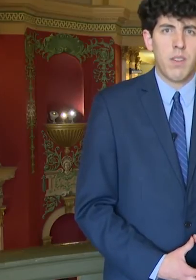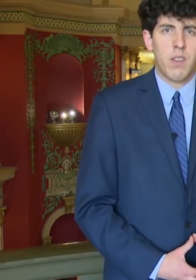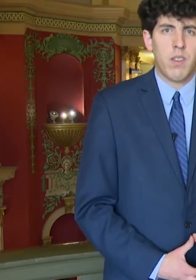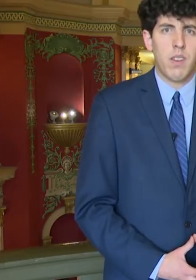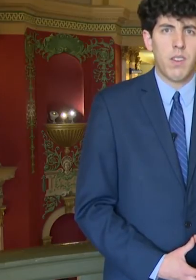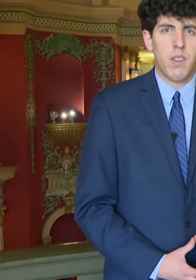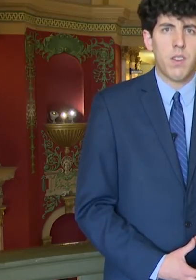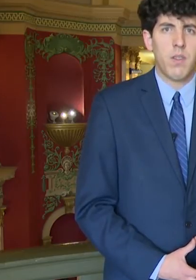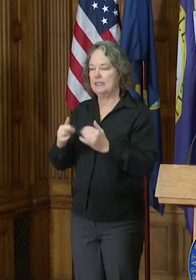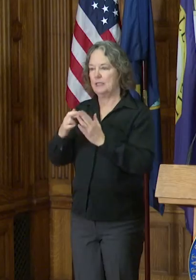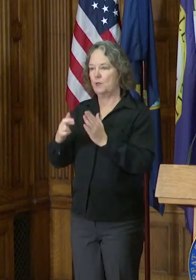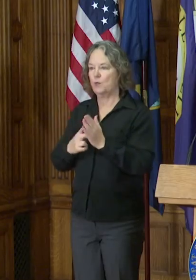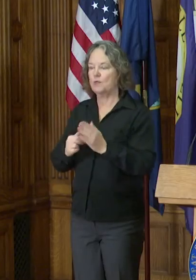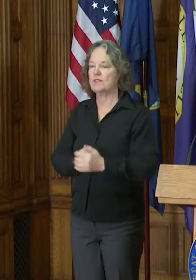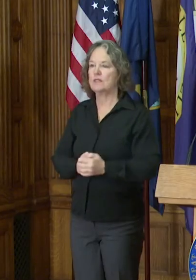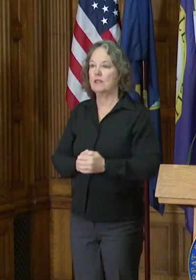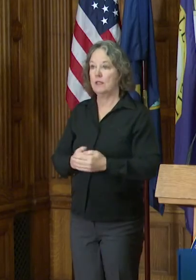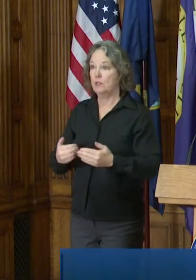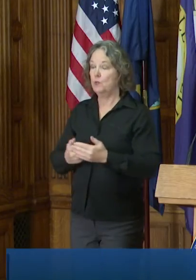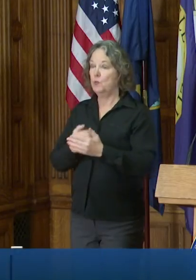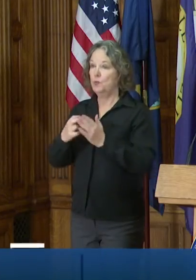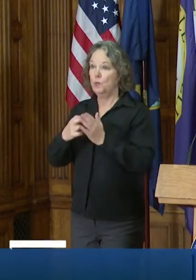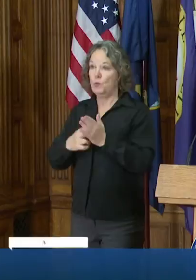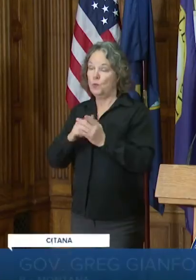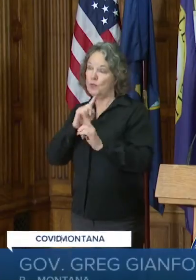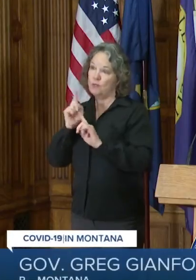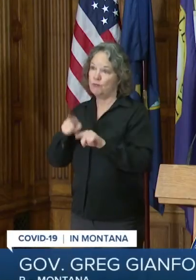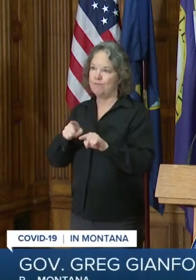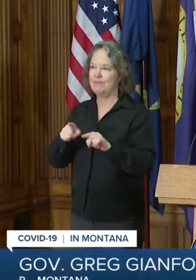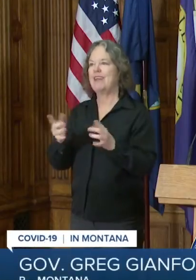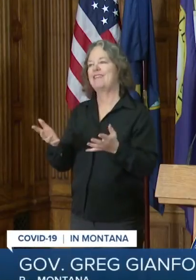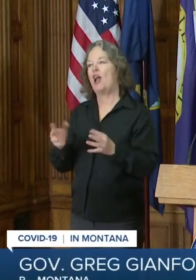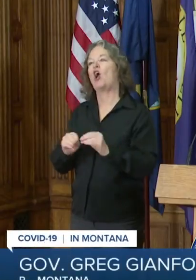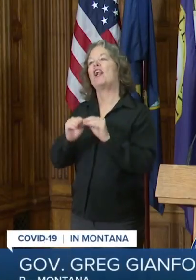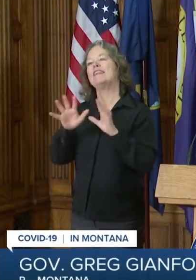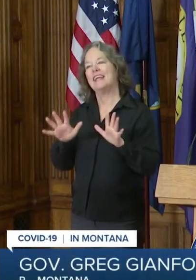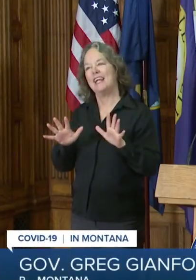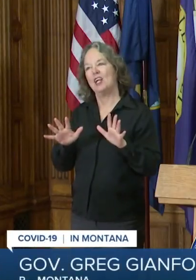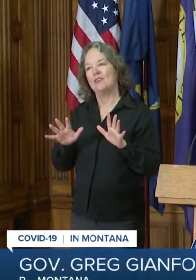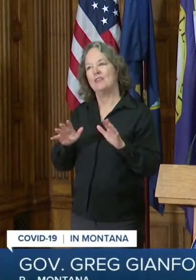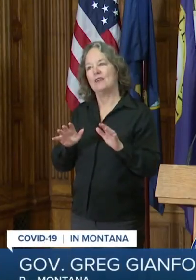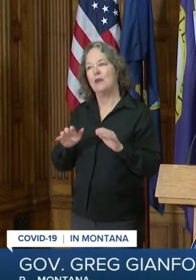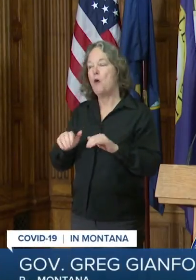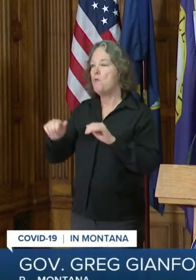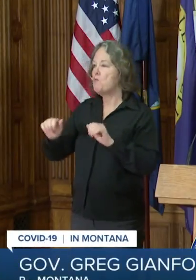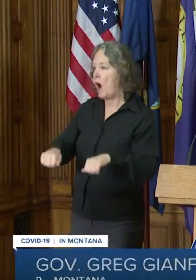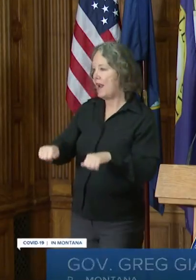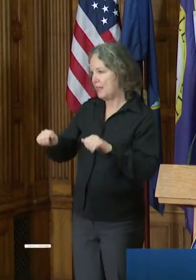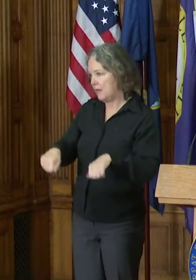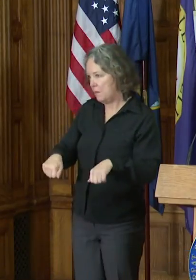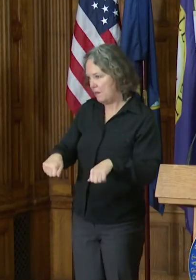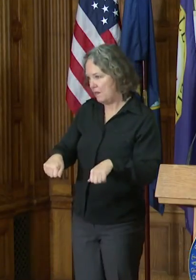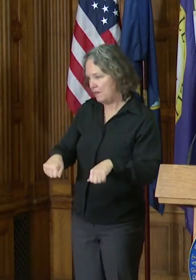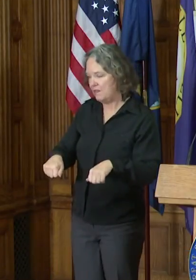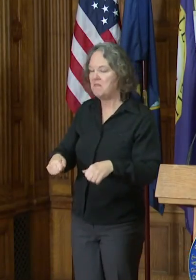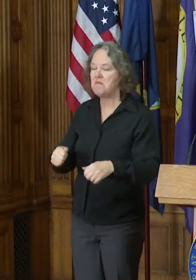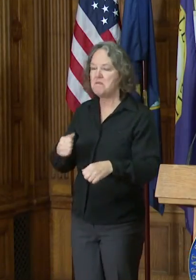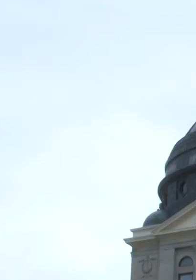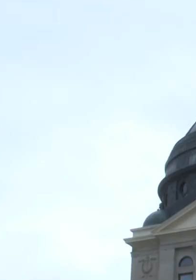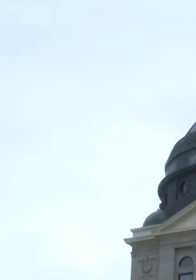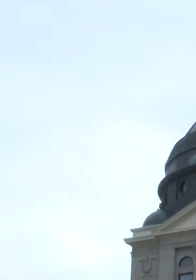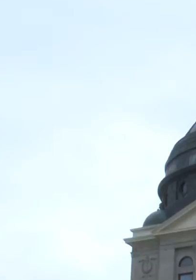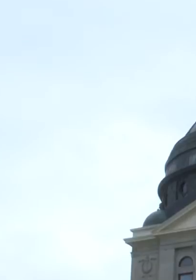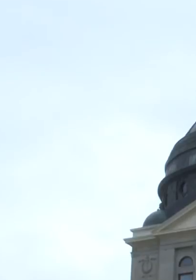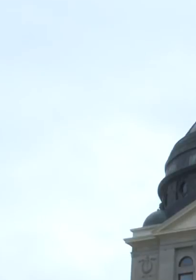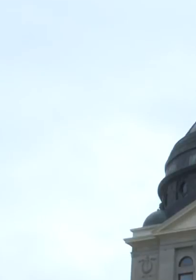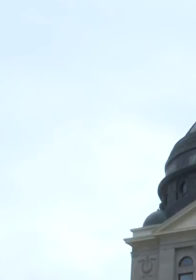on businesses. These new directives are clear. They are practical. They are common sense.